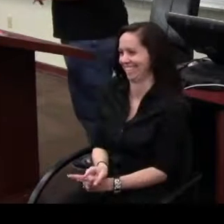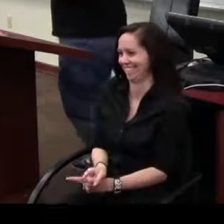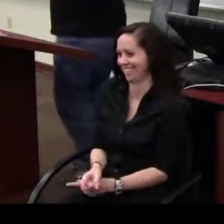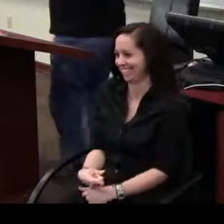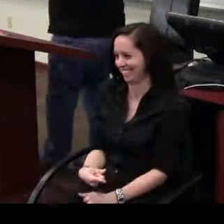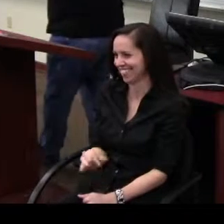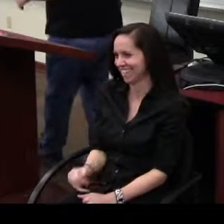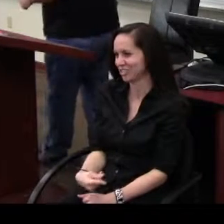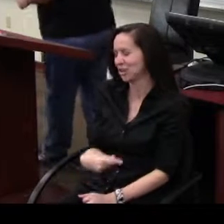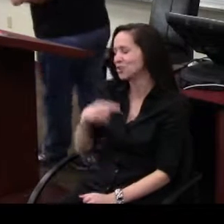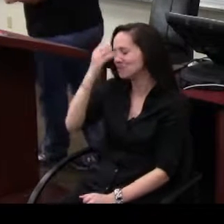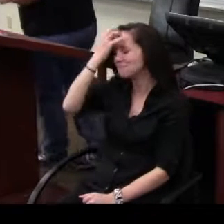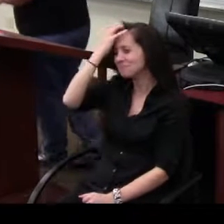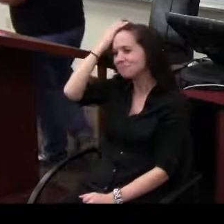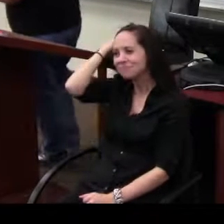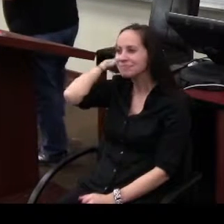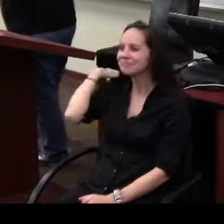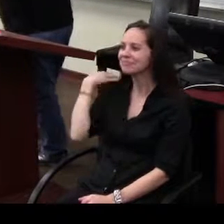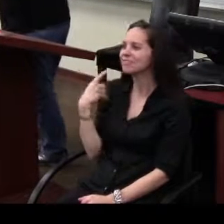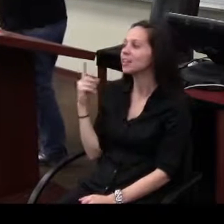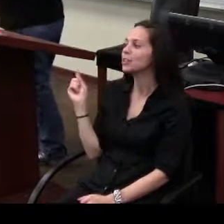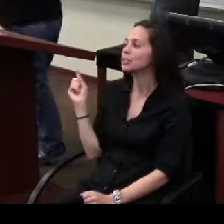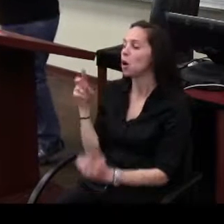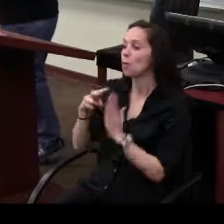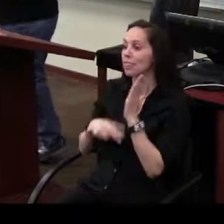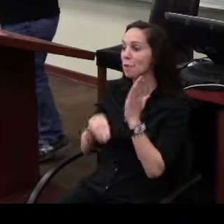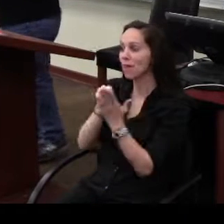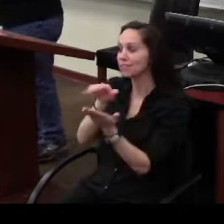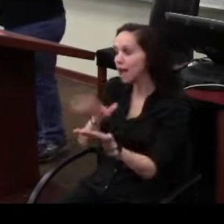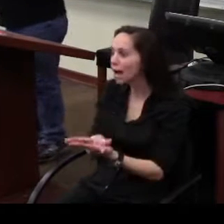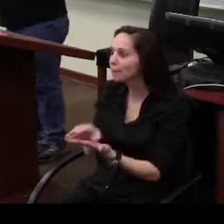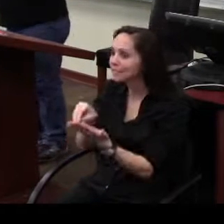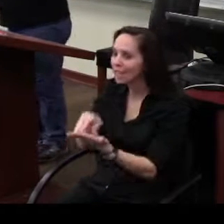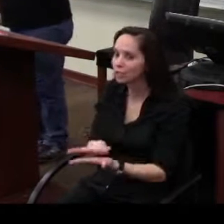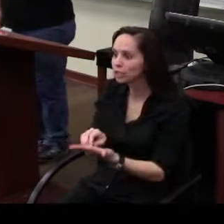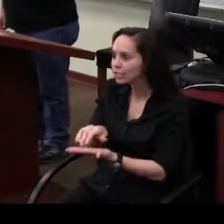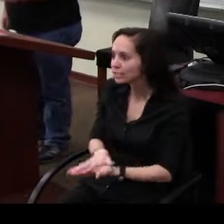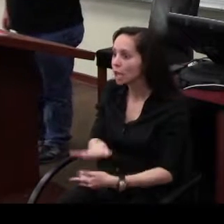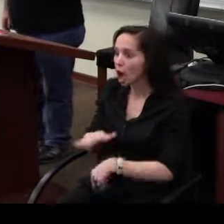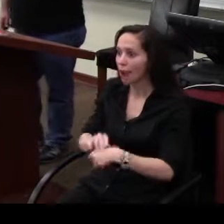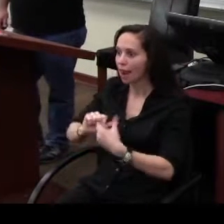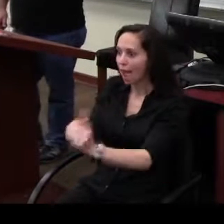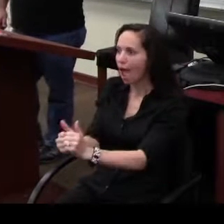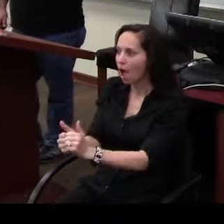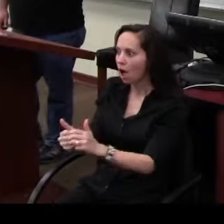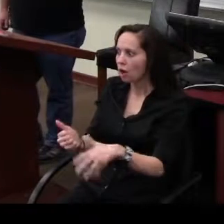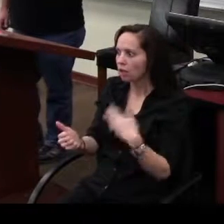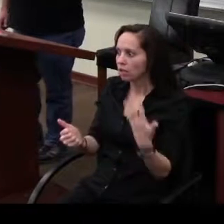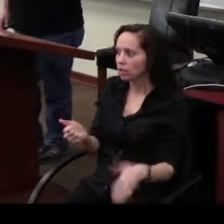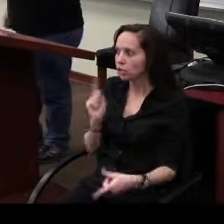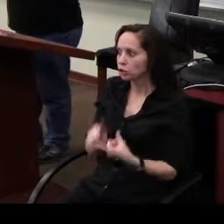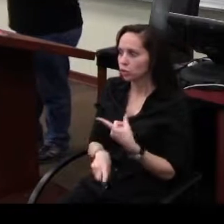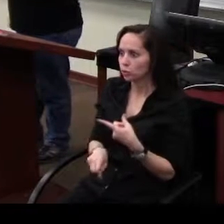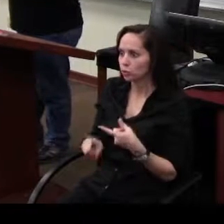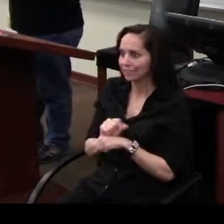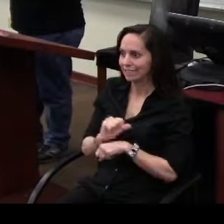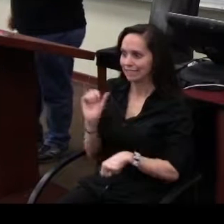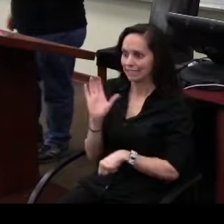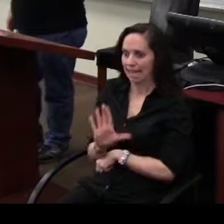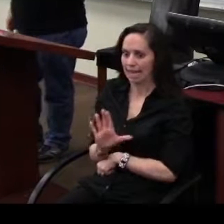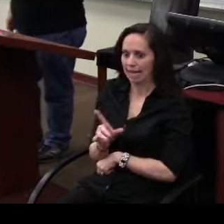APT attack. They read the documents. They found out they read the documentation on how to